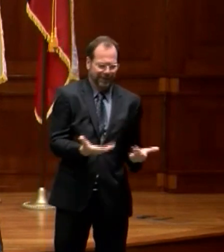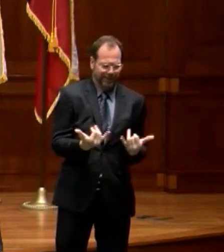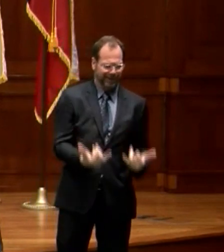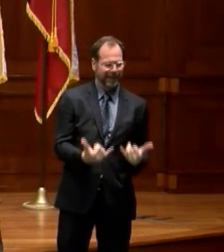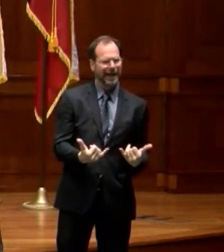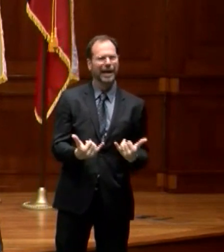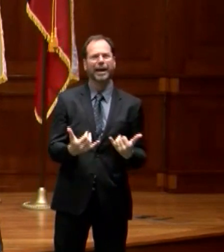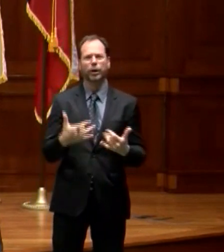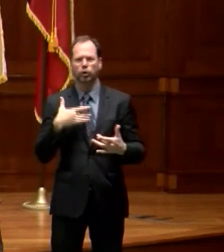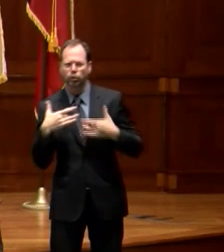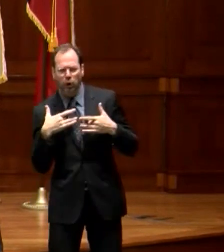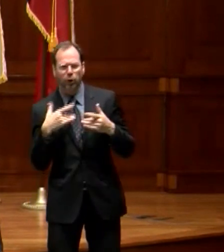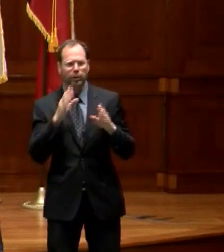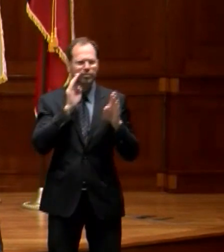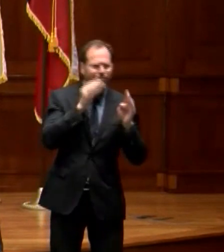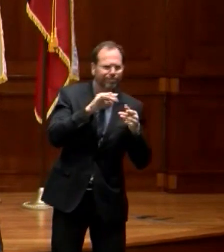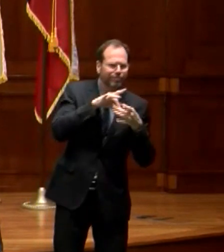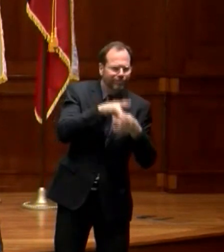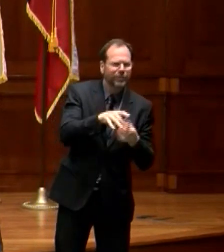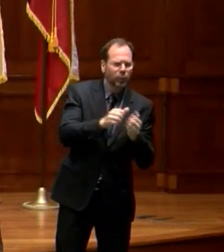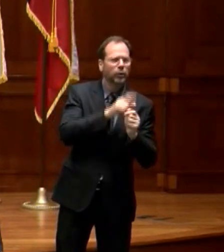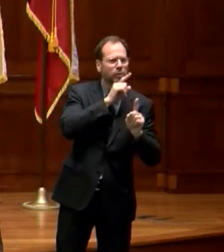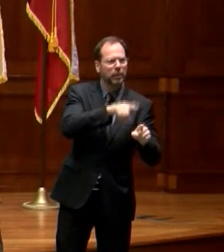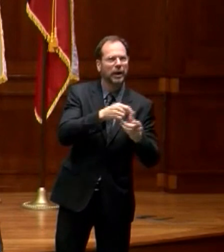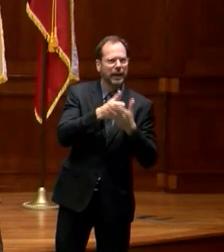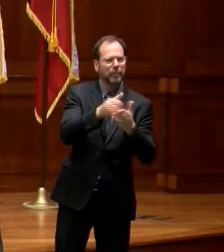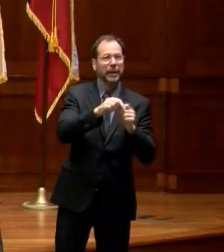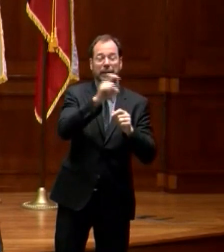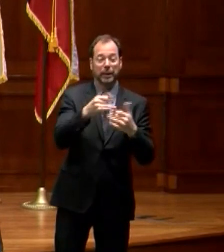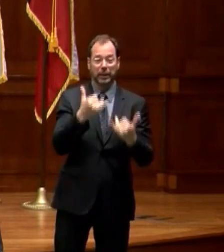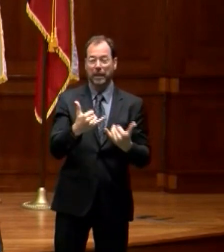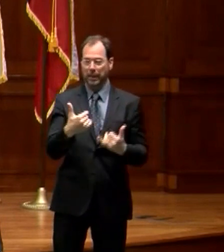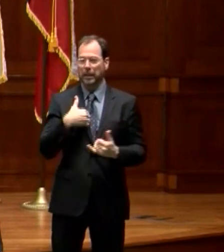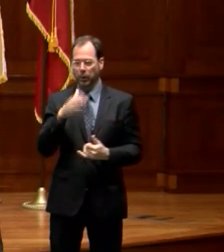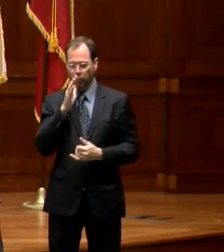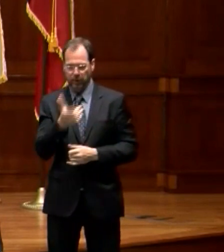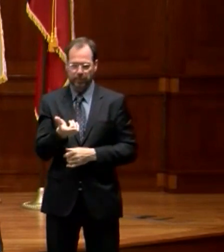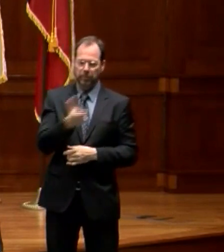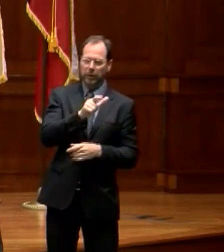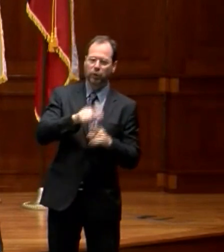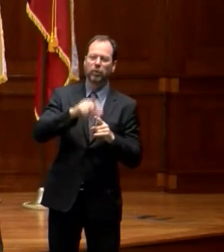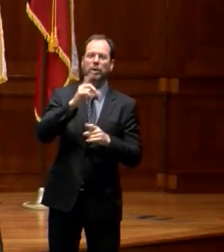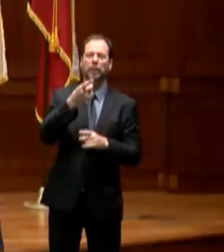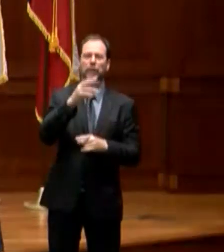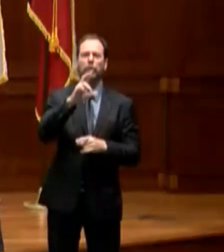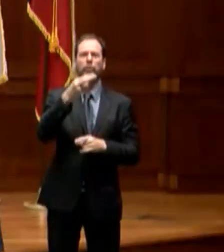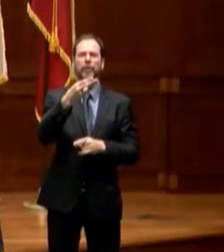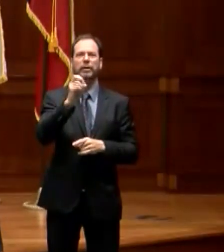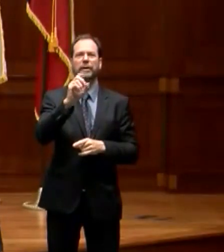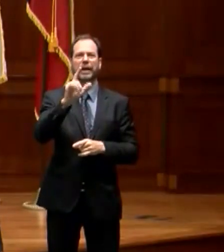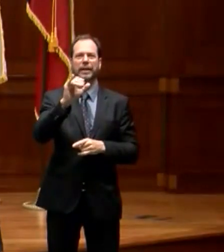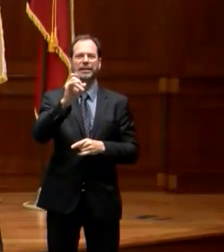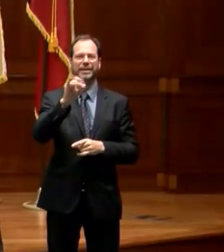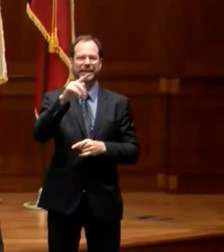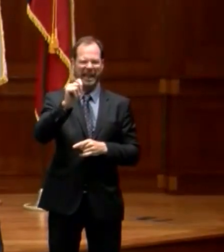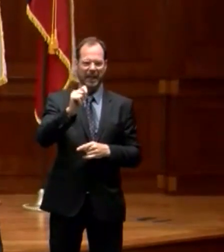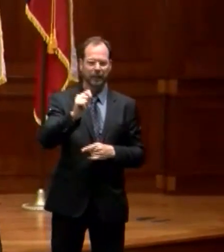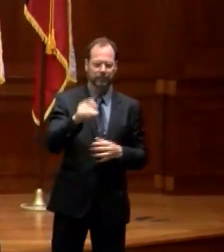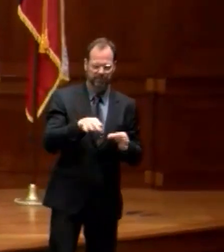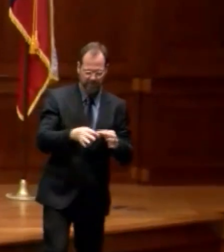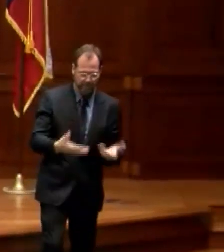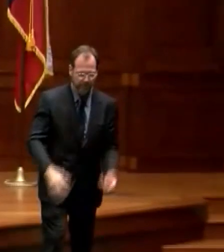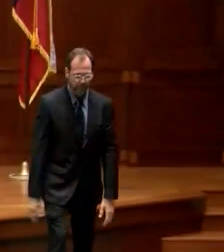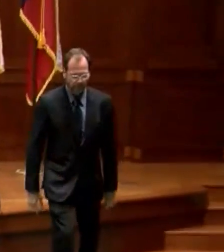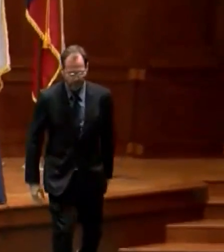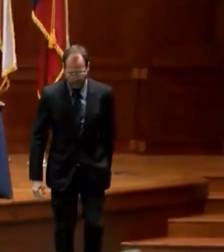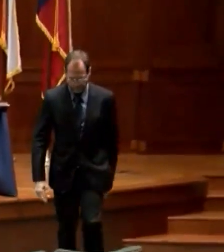concerns the response to the coronavirus in Texas. And at this time, I will pass it over to Dr. Hellerstedt to fill it in from his perspective.